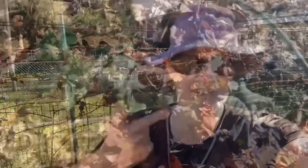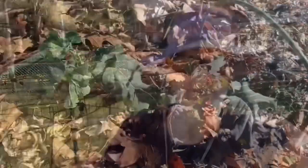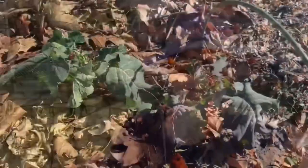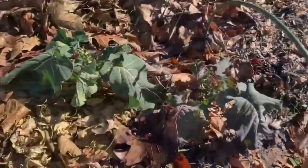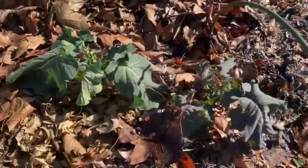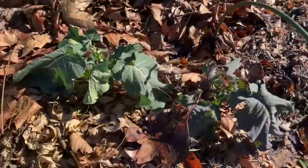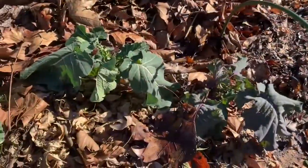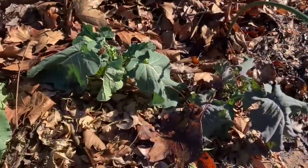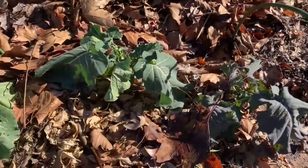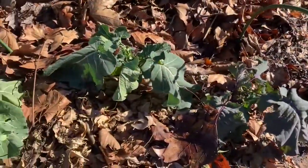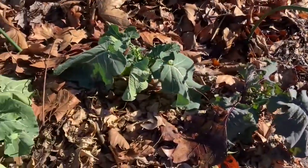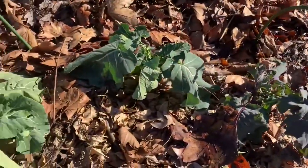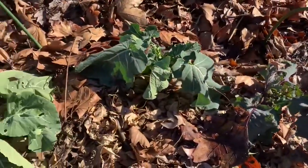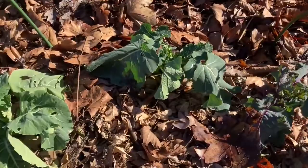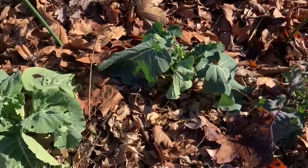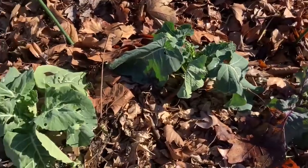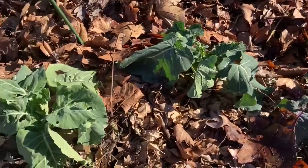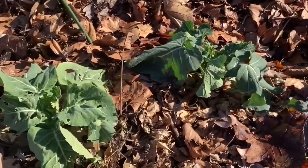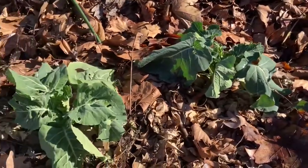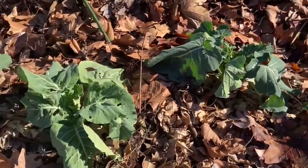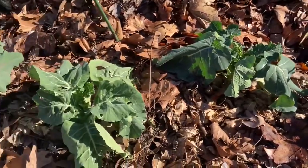because their roots are still alive.